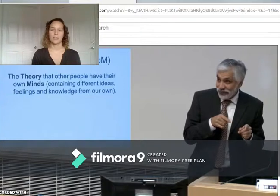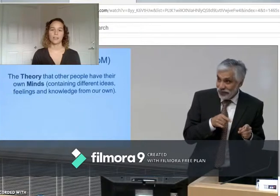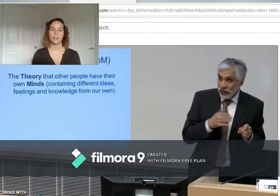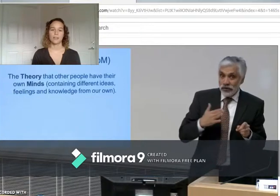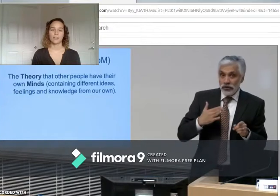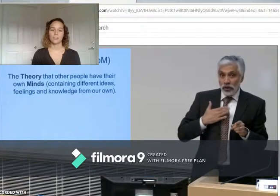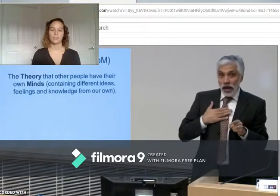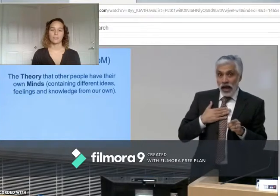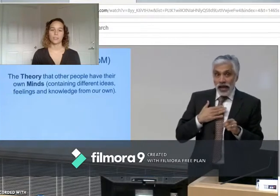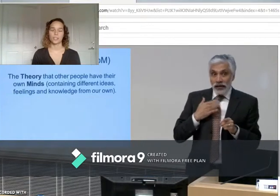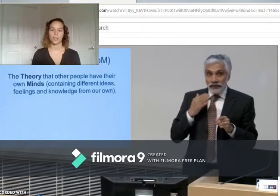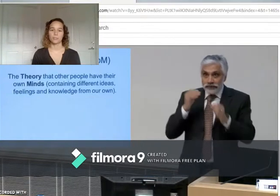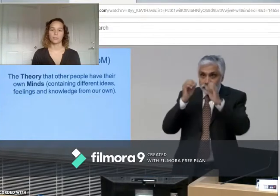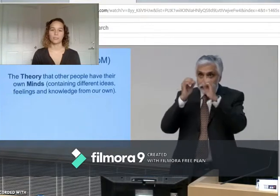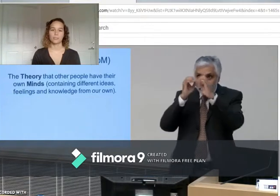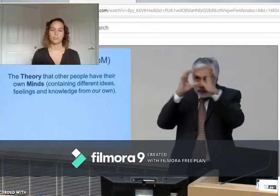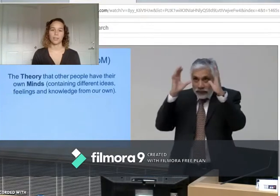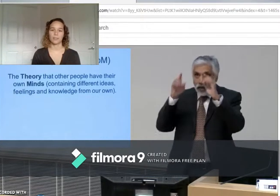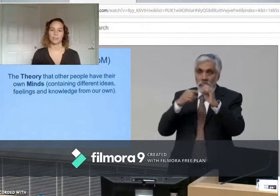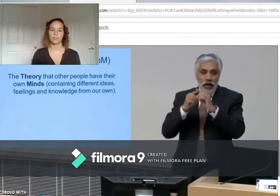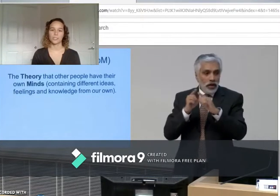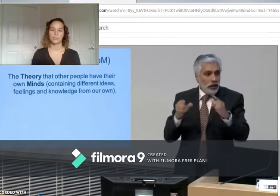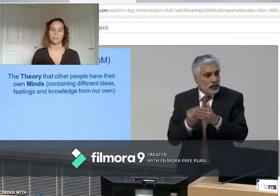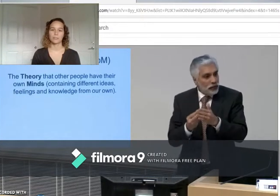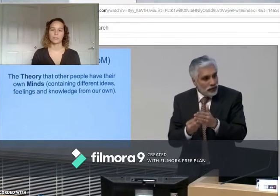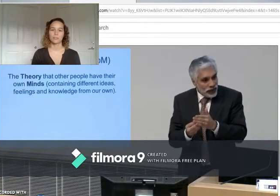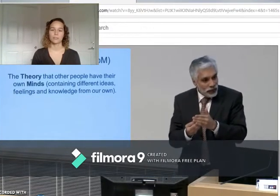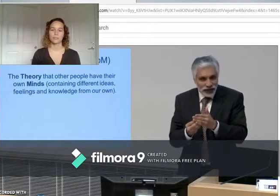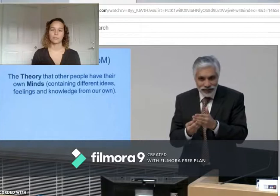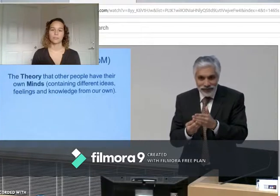not conscious for the child without language.